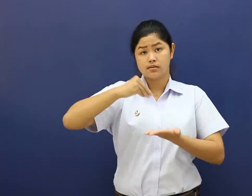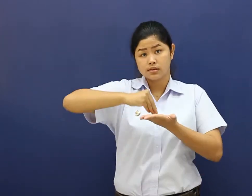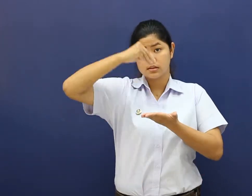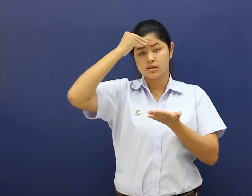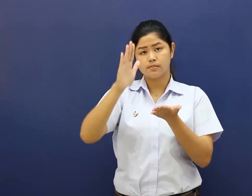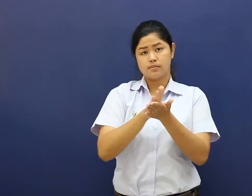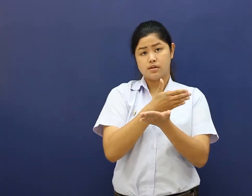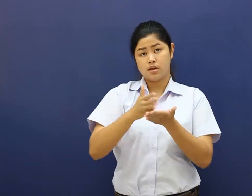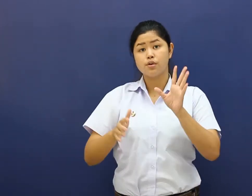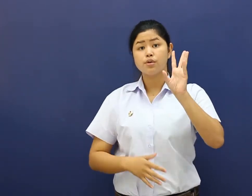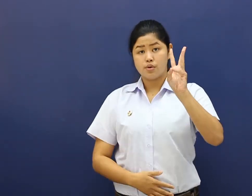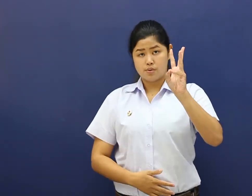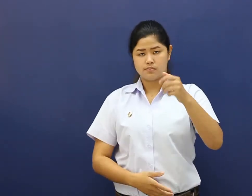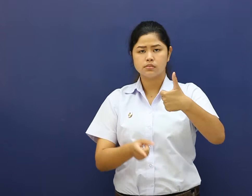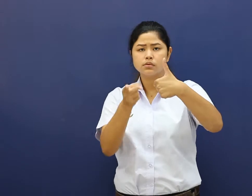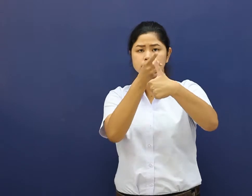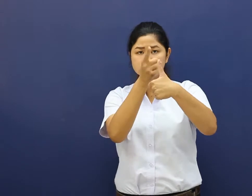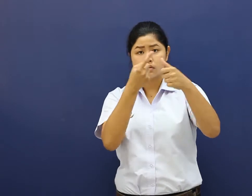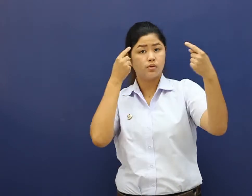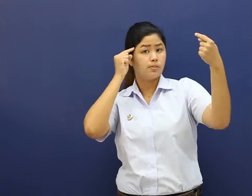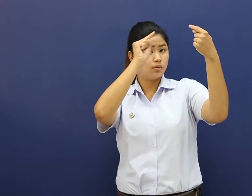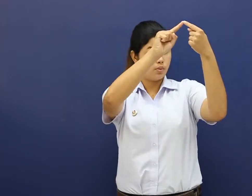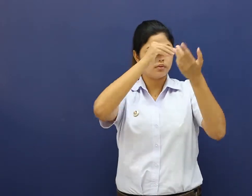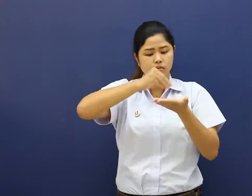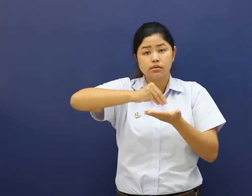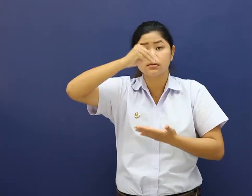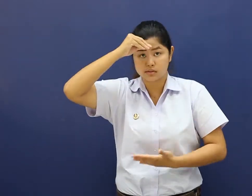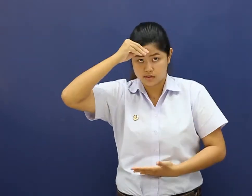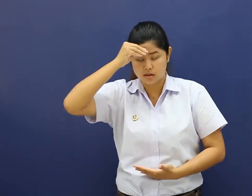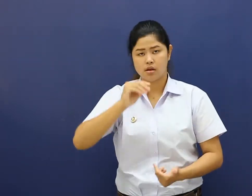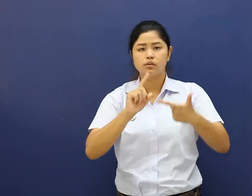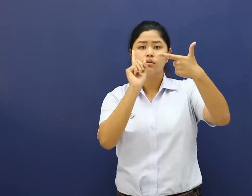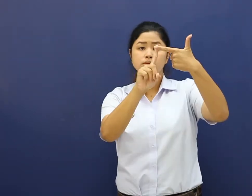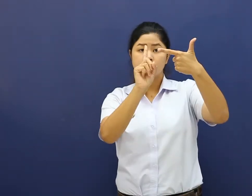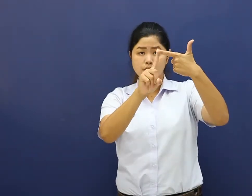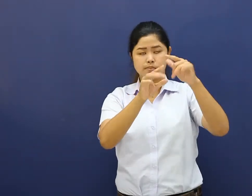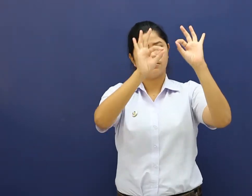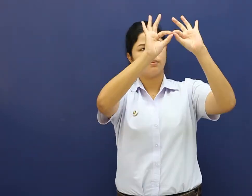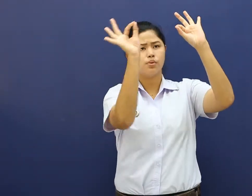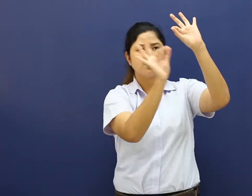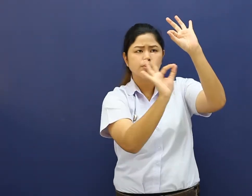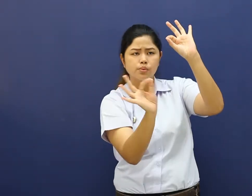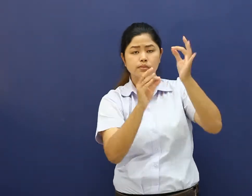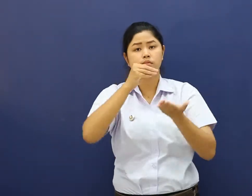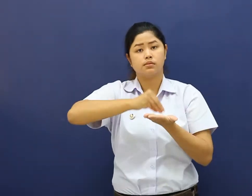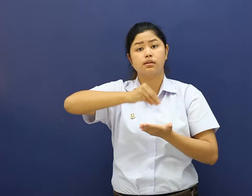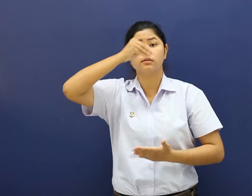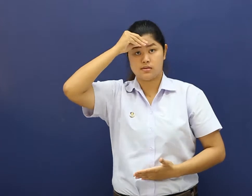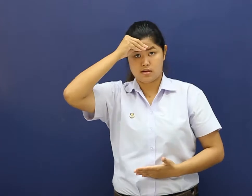of 6 parts, namely the purpose of the lesson, lesson